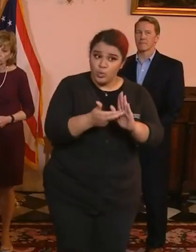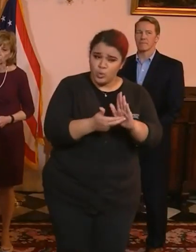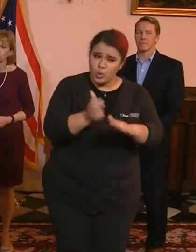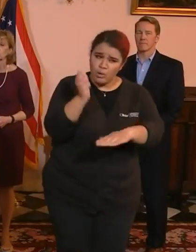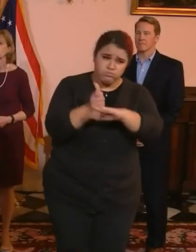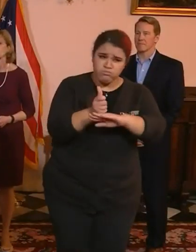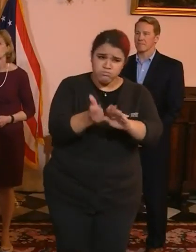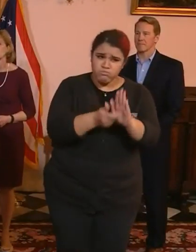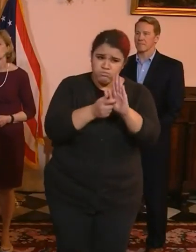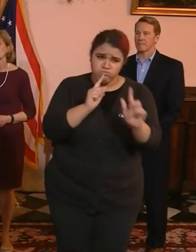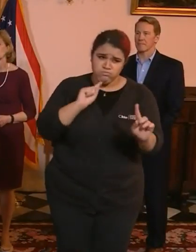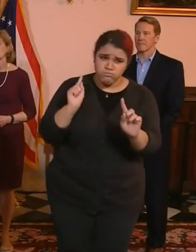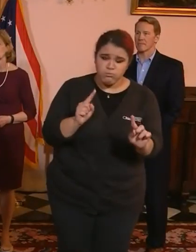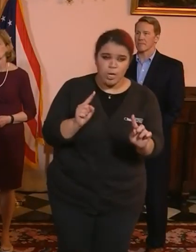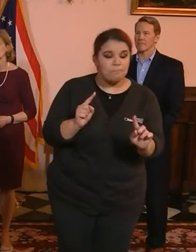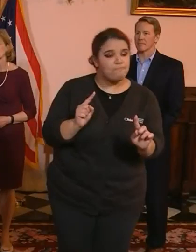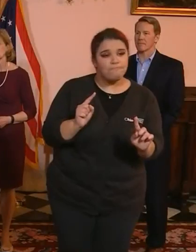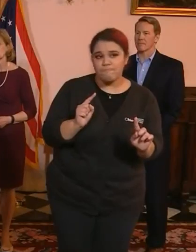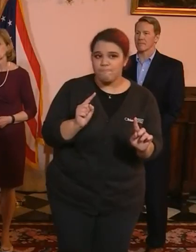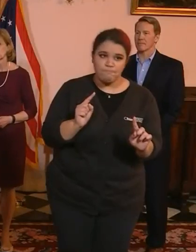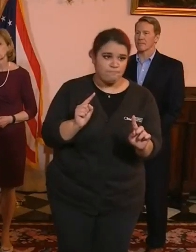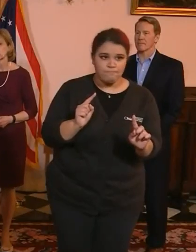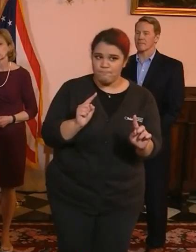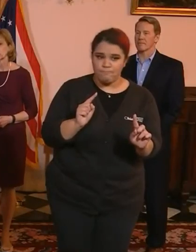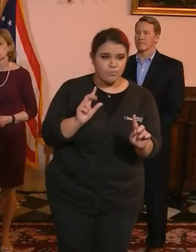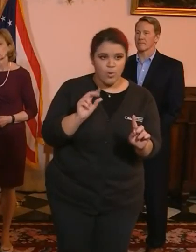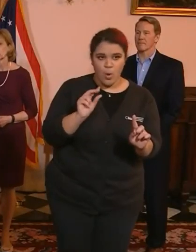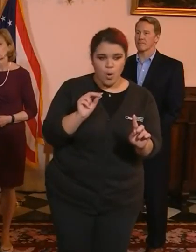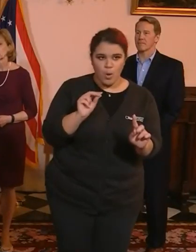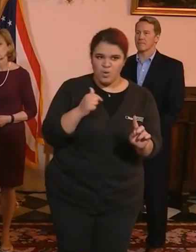going to issue an order. But